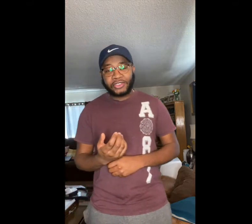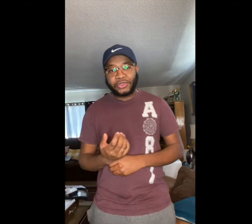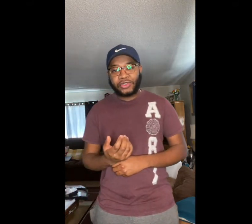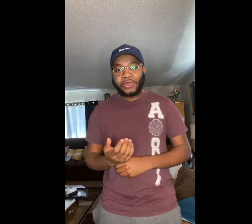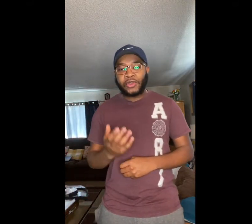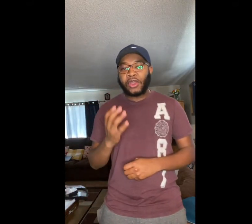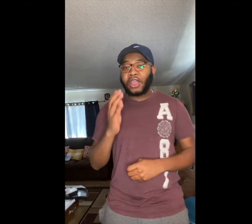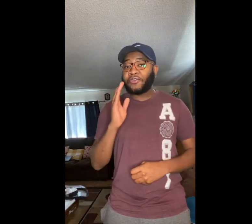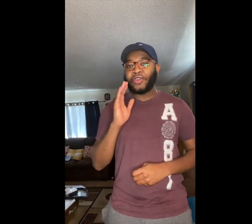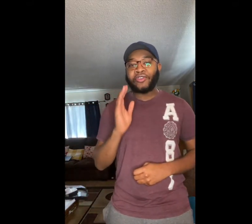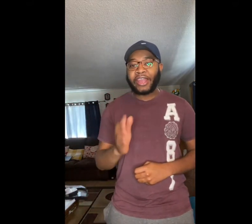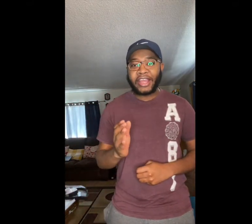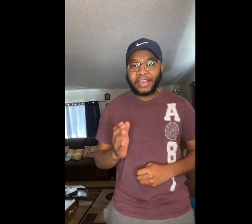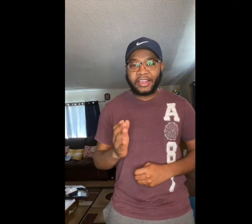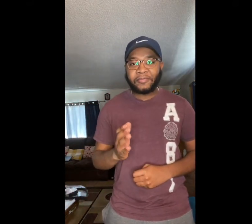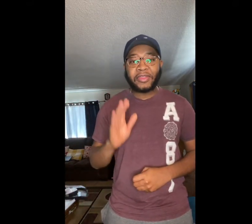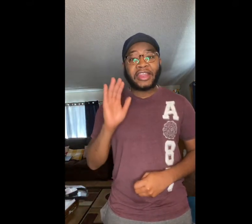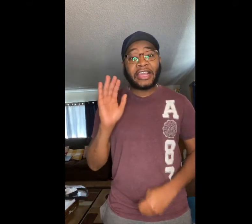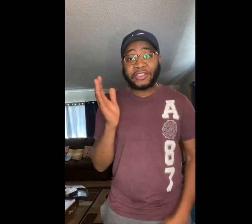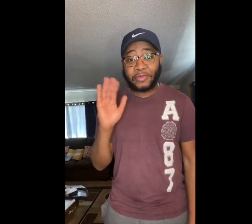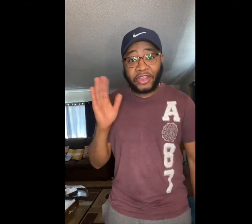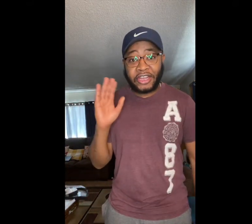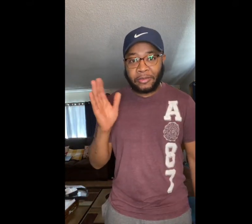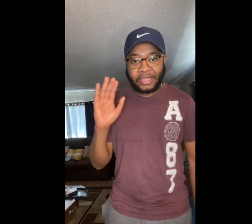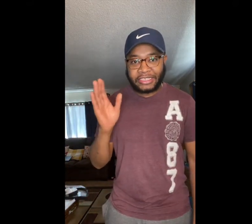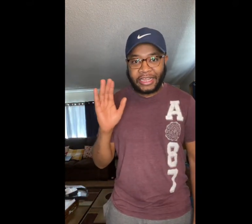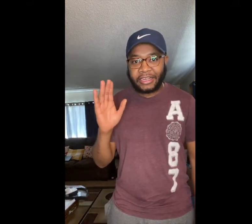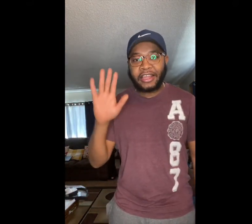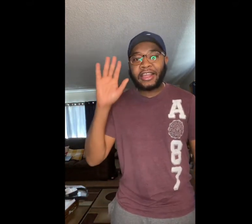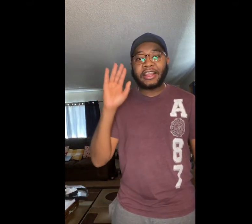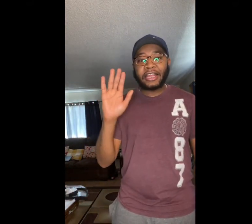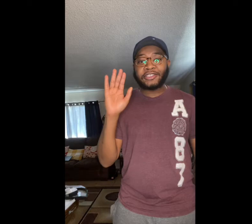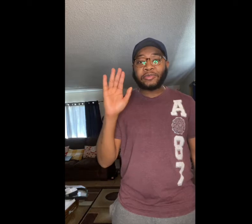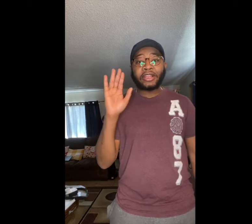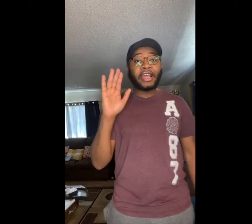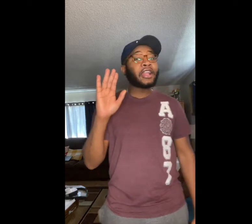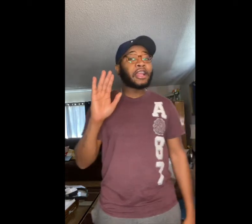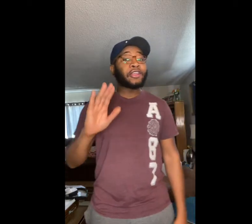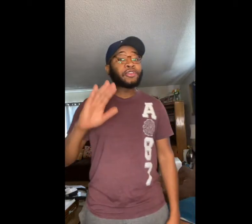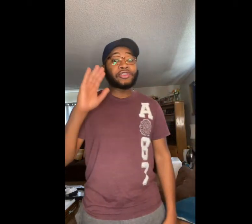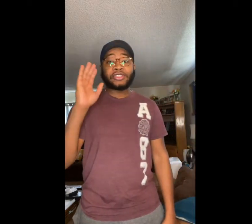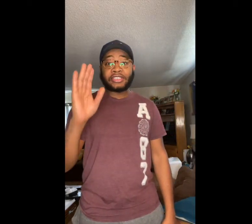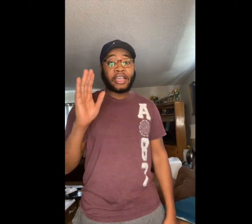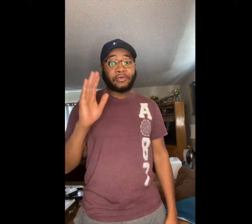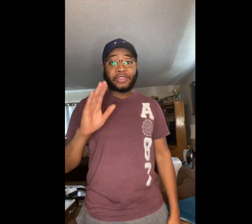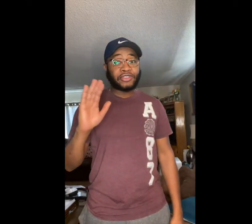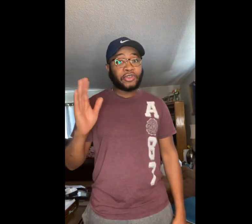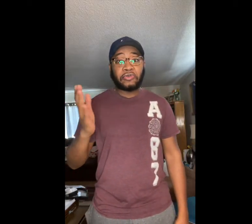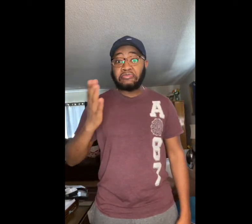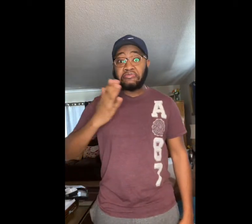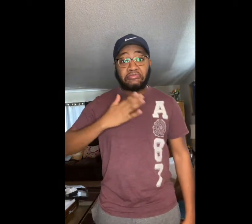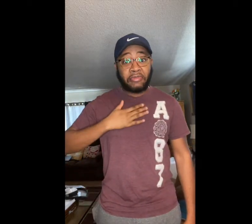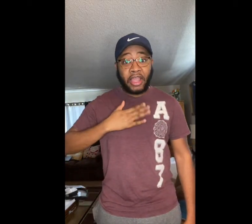do, if you're right handed, that should be your dominant hand. That should be the hand that you sign with. So, my